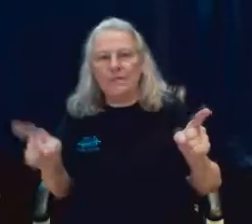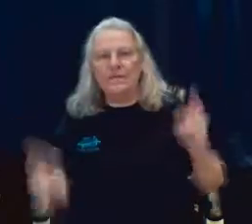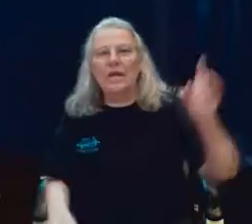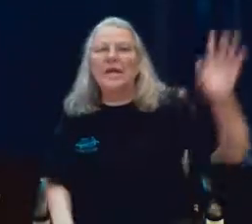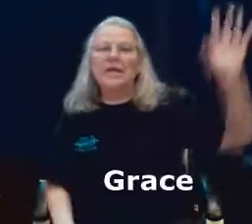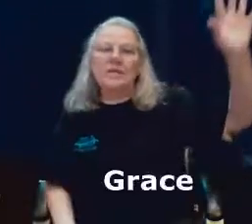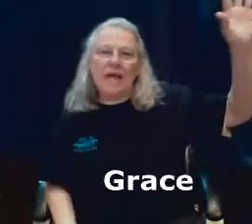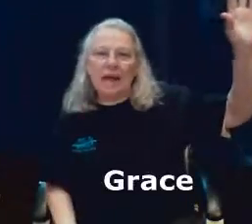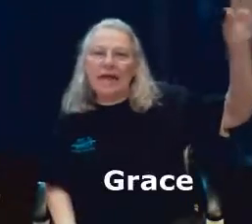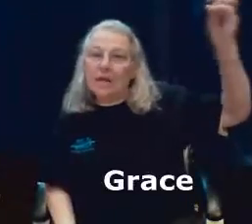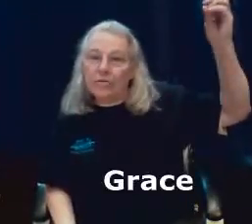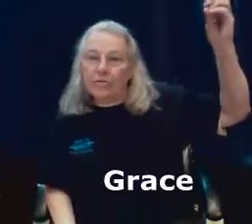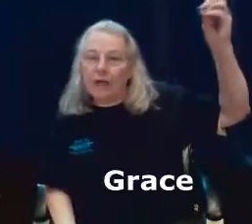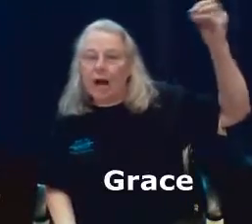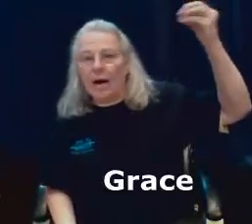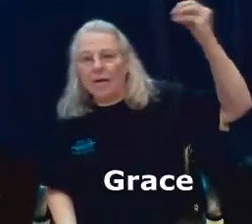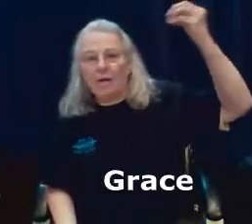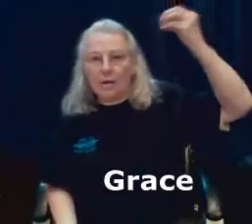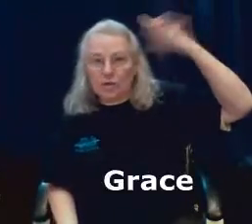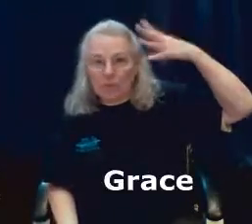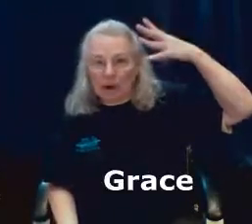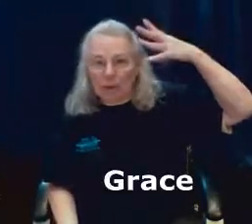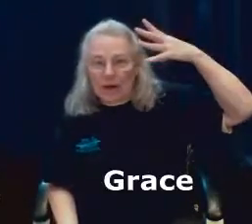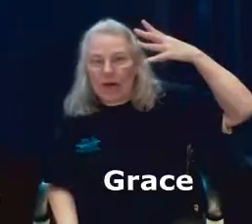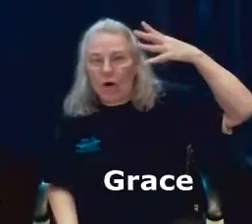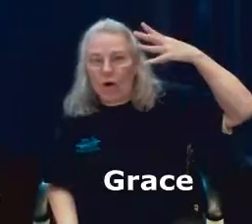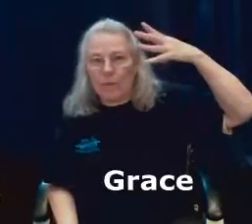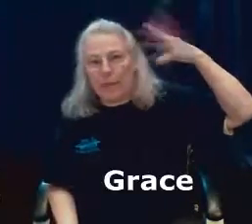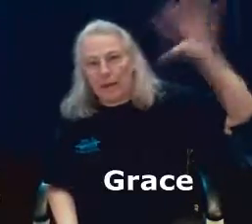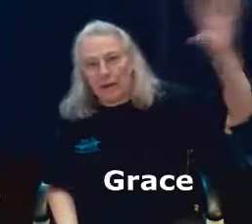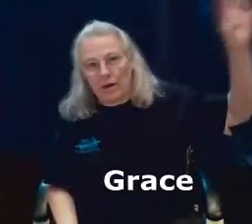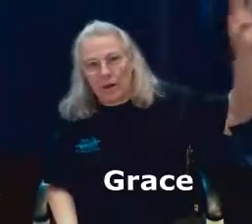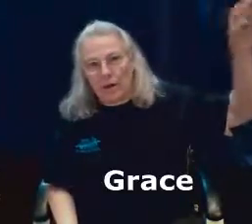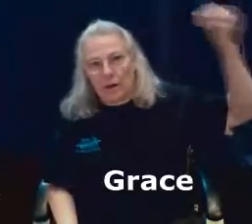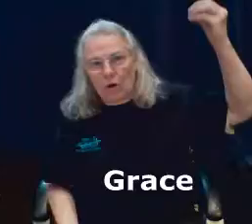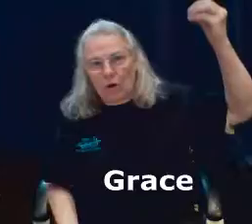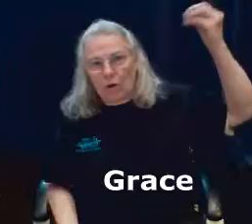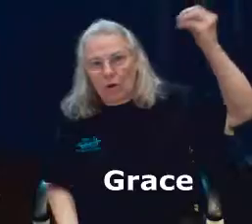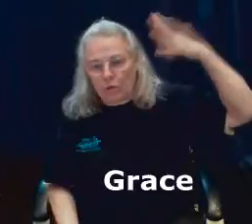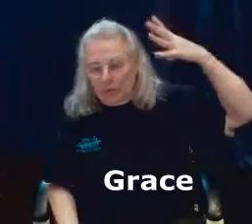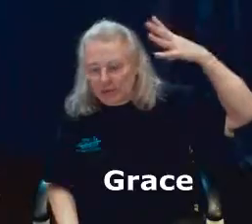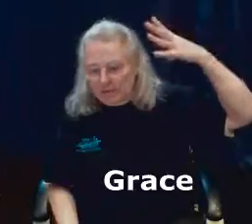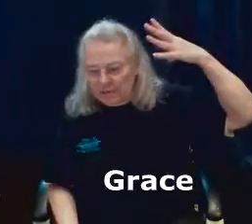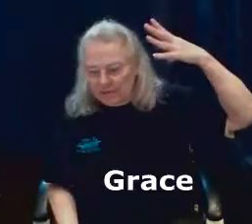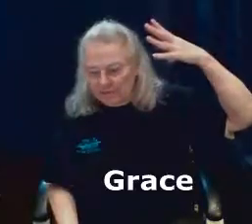Grace, taking it from God and showering it on man. Grace.